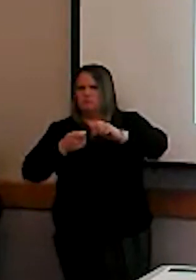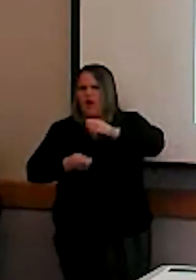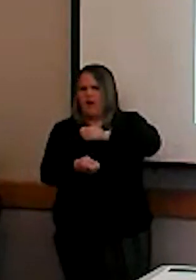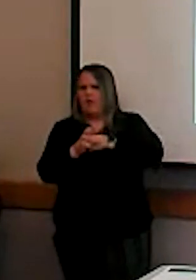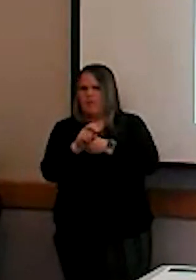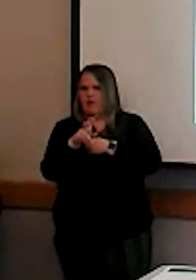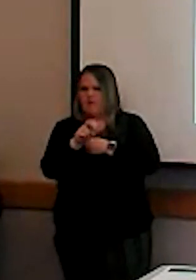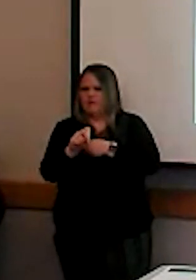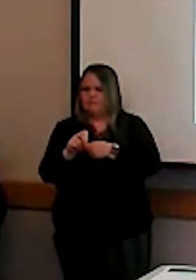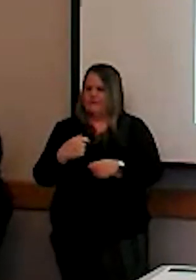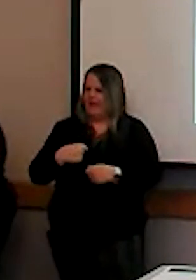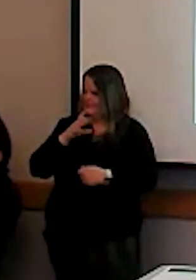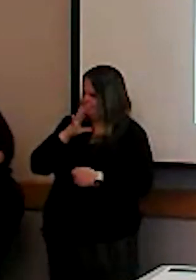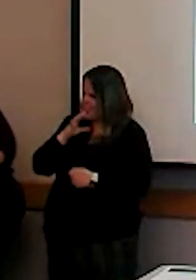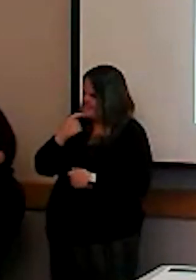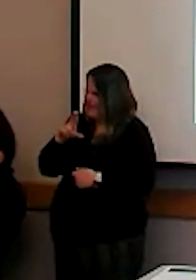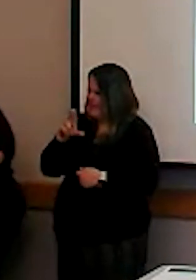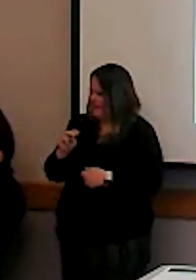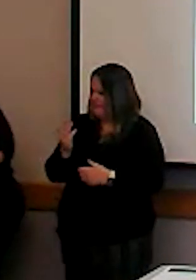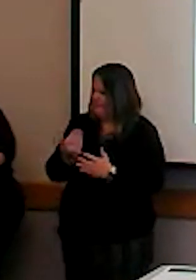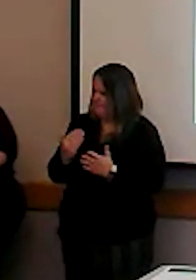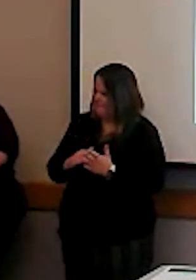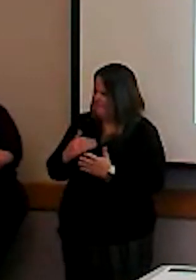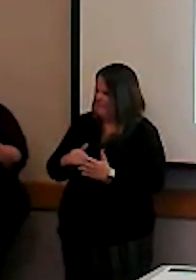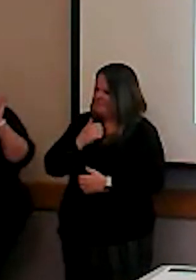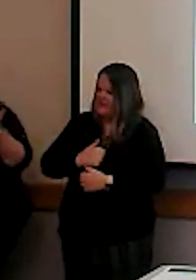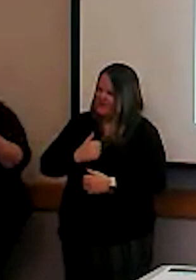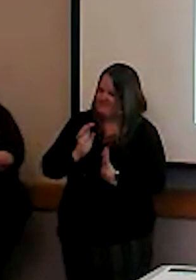And I say way too much, I'm so sorry.